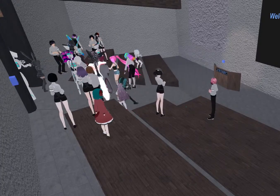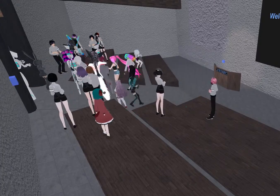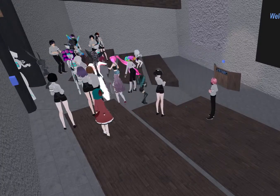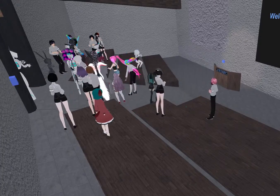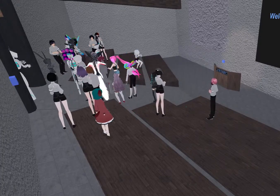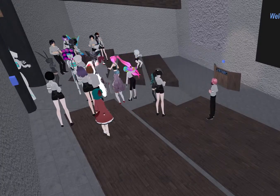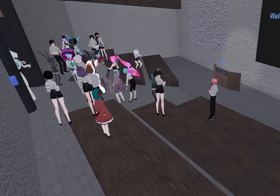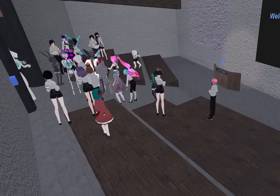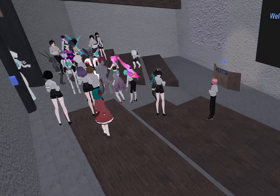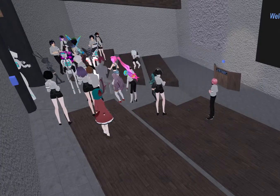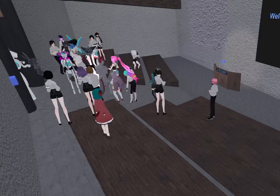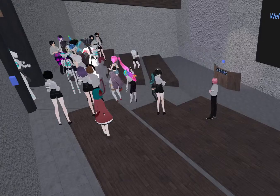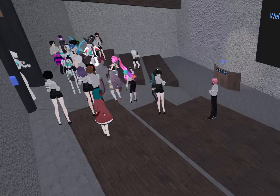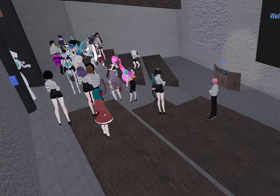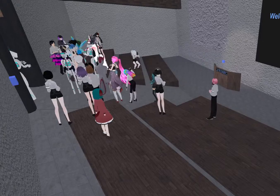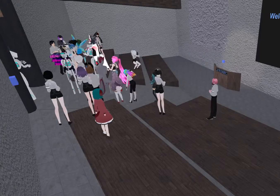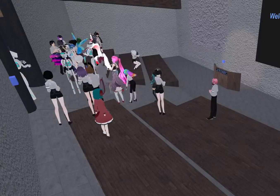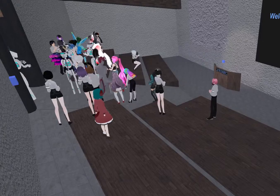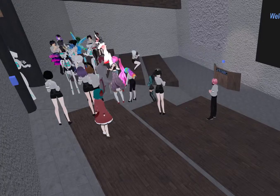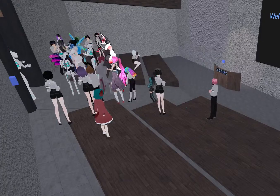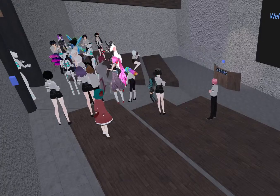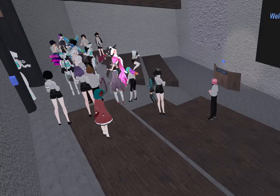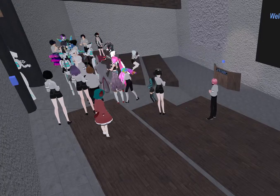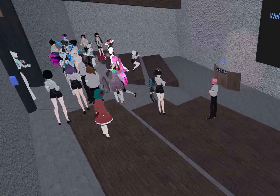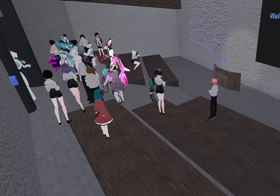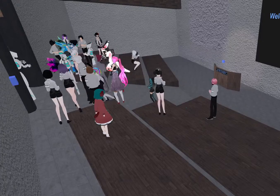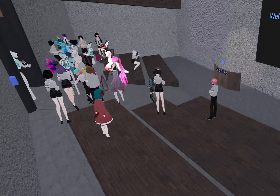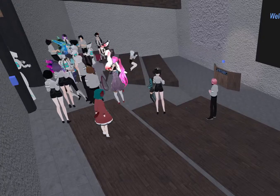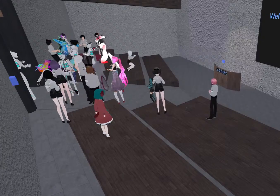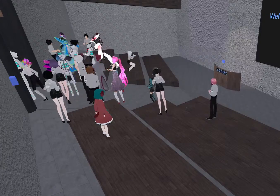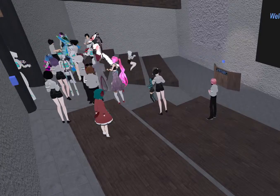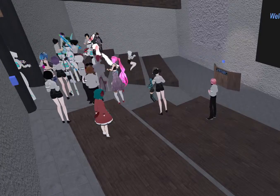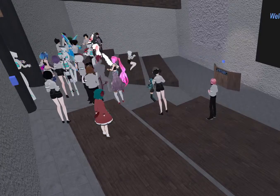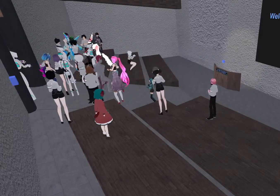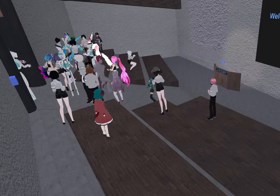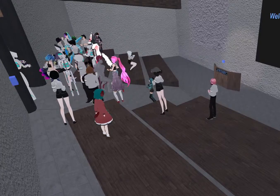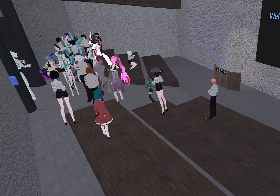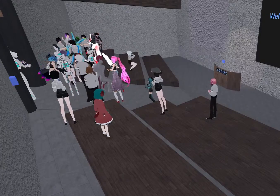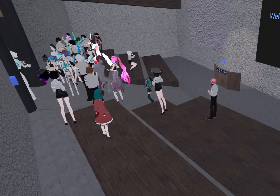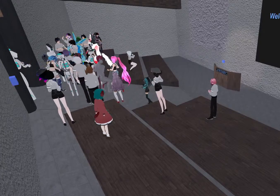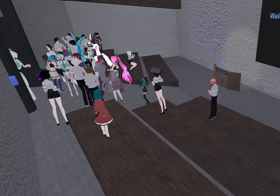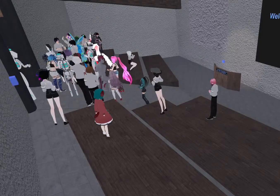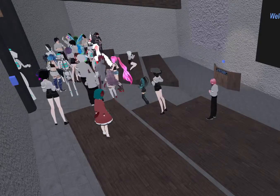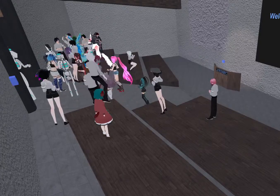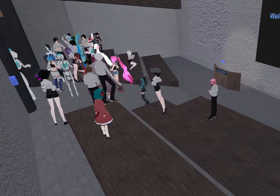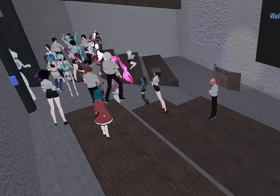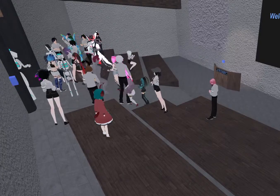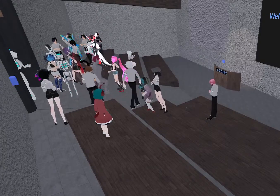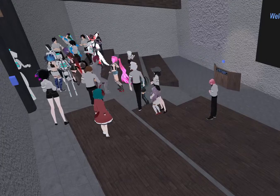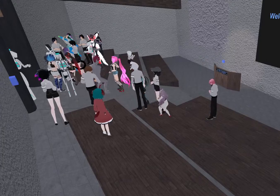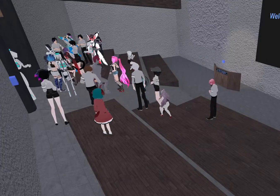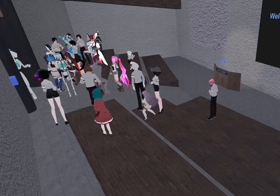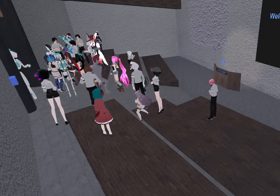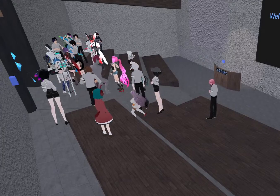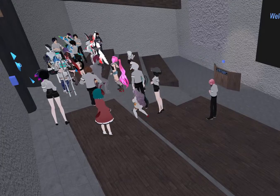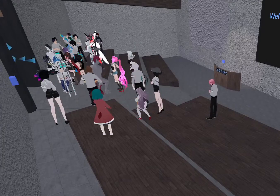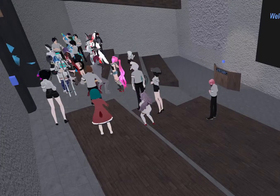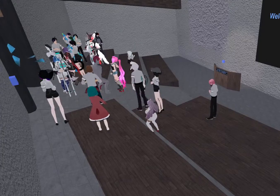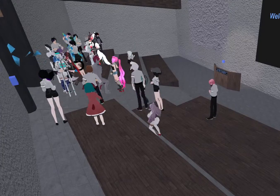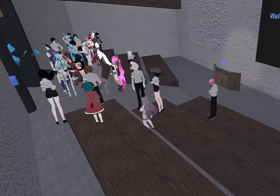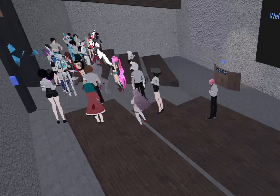are. So, and I was telling my friend about it the other day, and I thought I had a picture, but I didn't. Well, now you